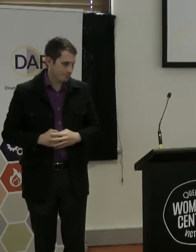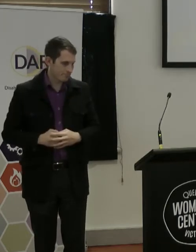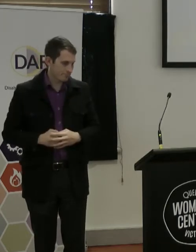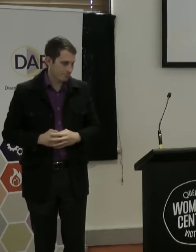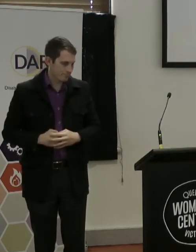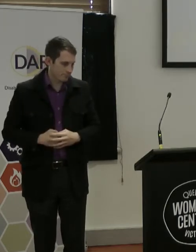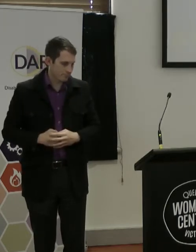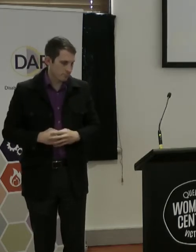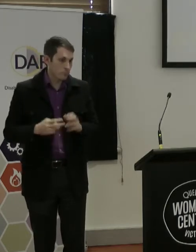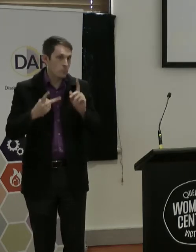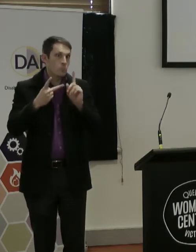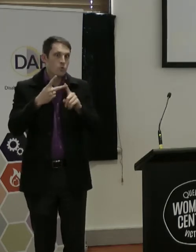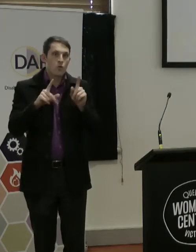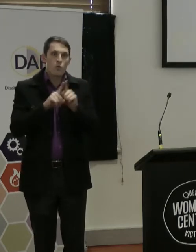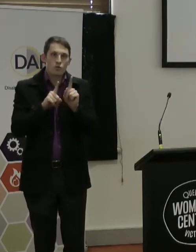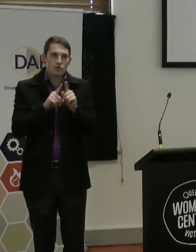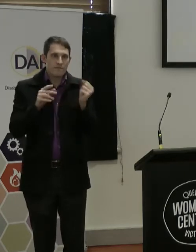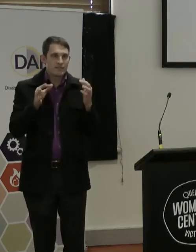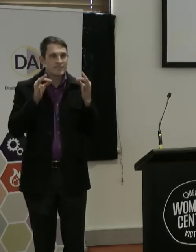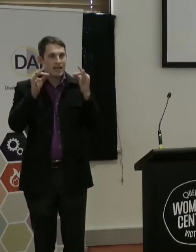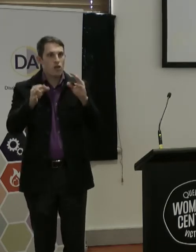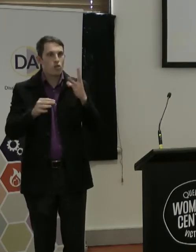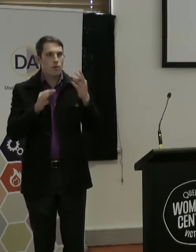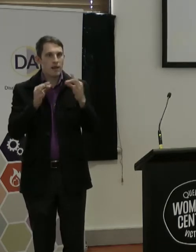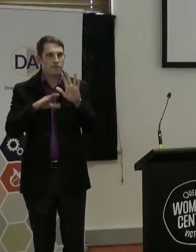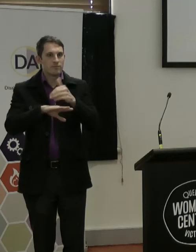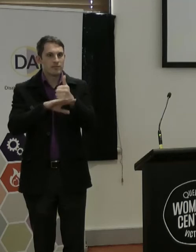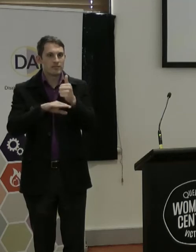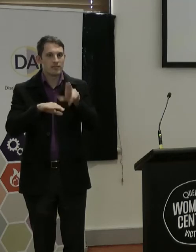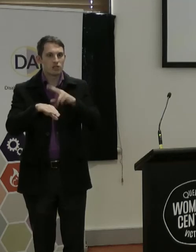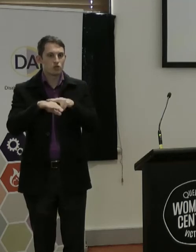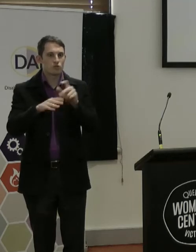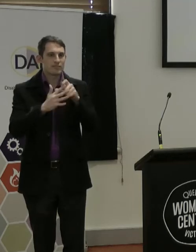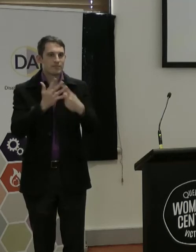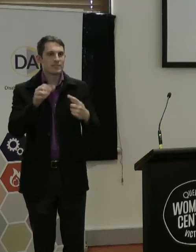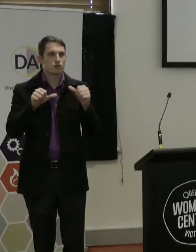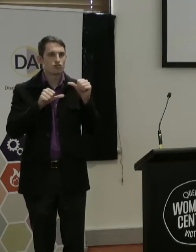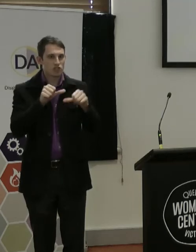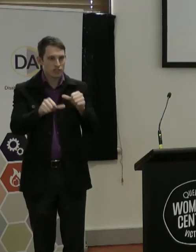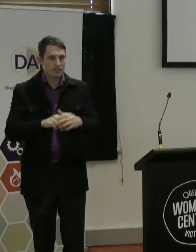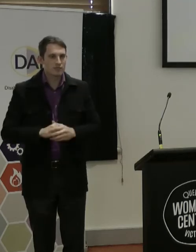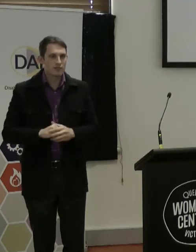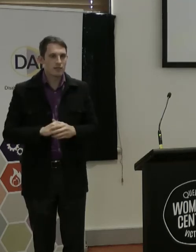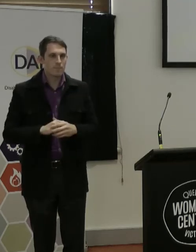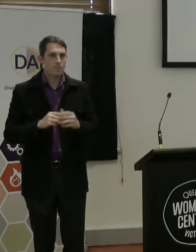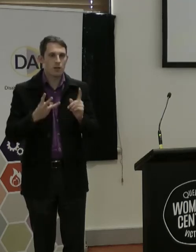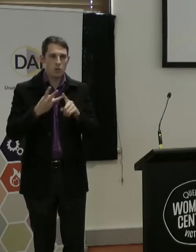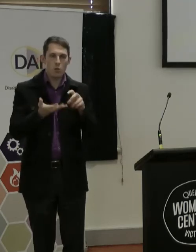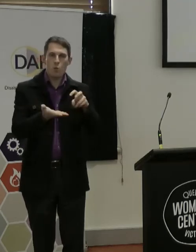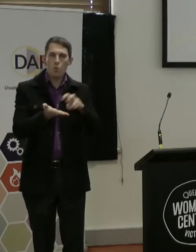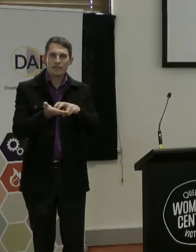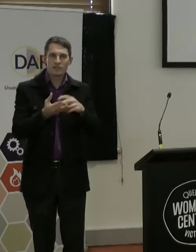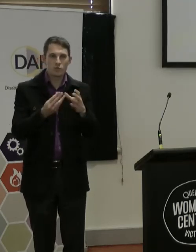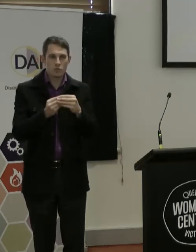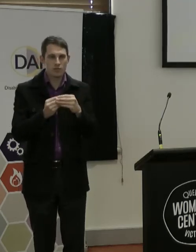Also, the serious delays in releasing the third plan for implementing the National Disability Strategy, and the weakness and overall lack of commitment